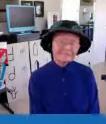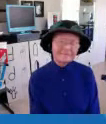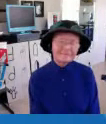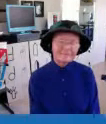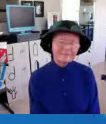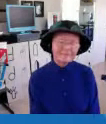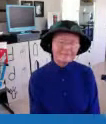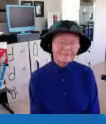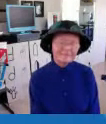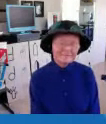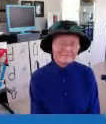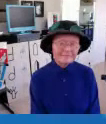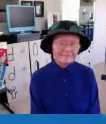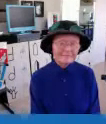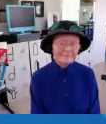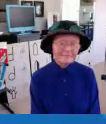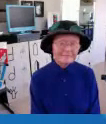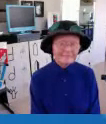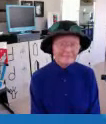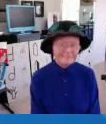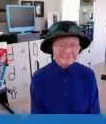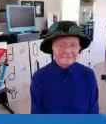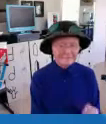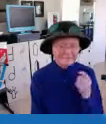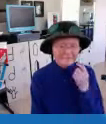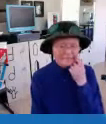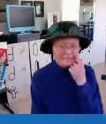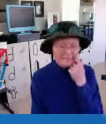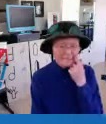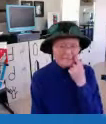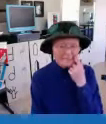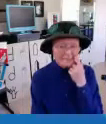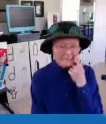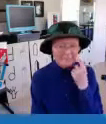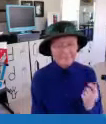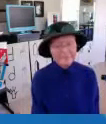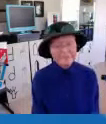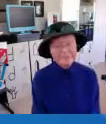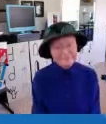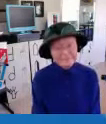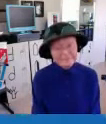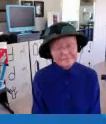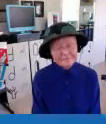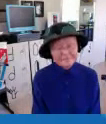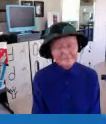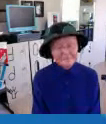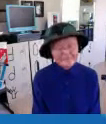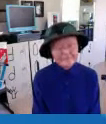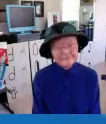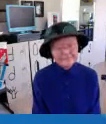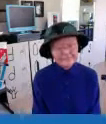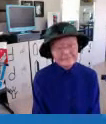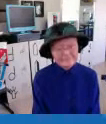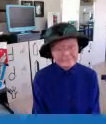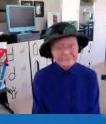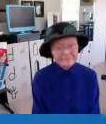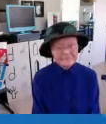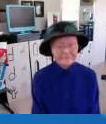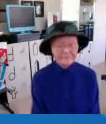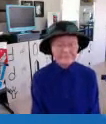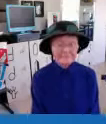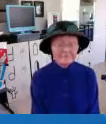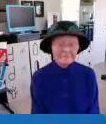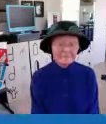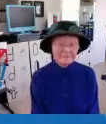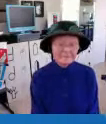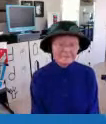right hand. And then down below you see the reversed orientation and mirror orientation, and that's the left hand. Now then